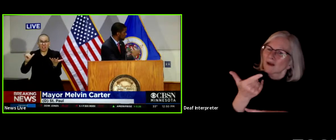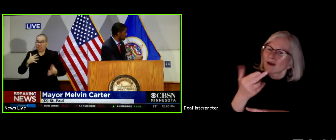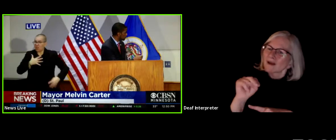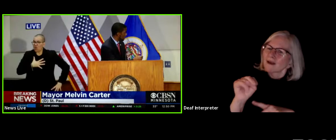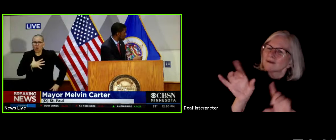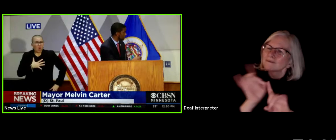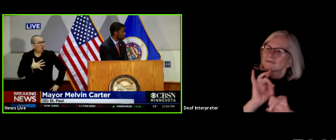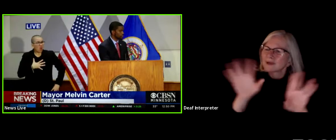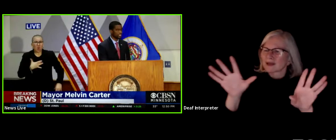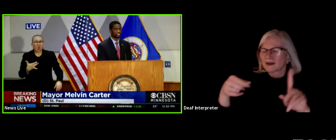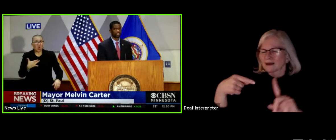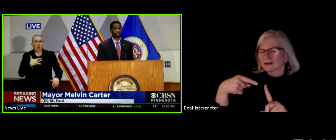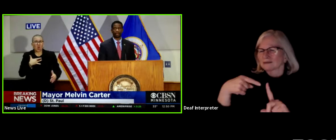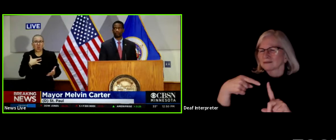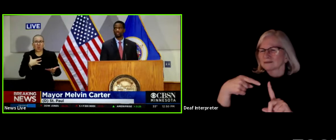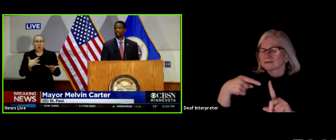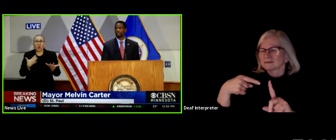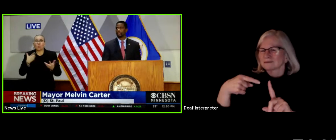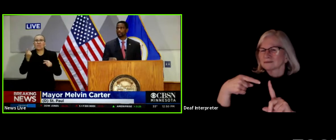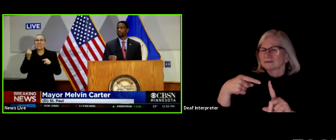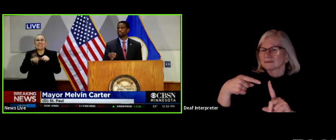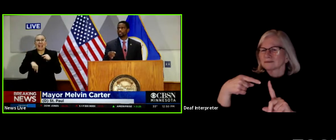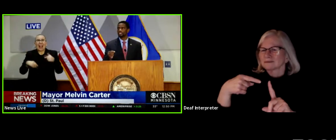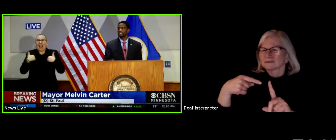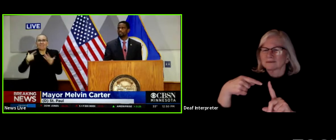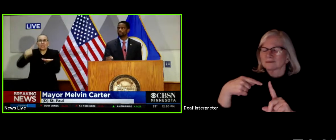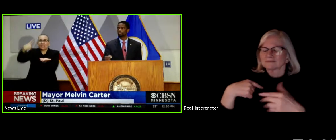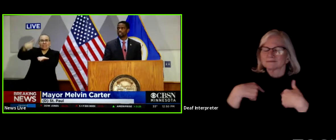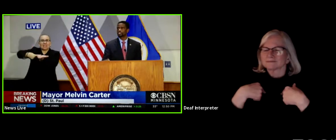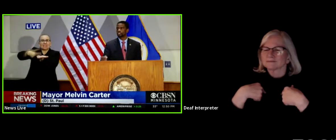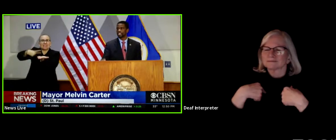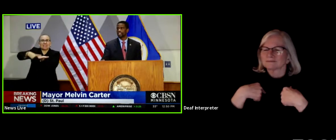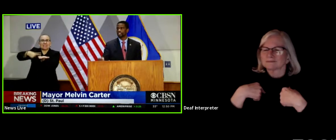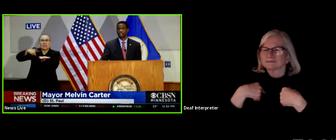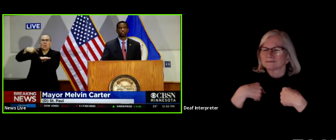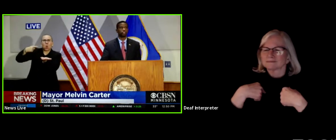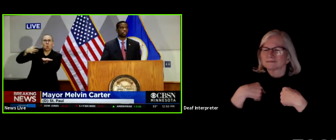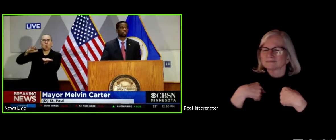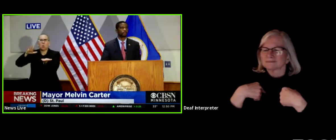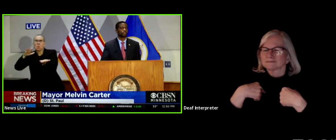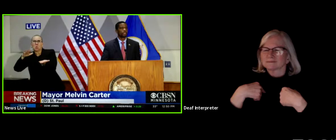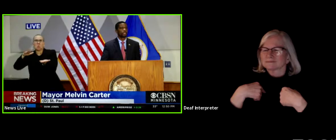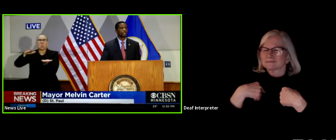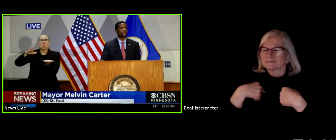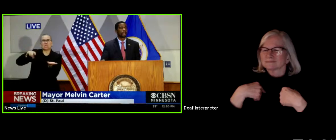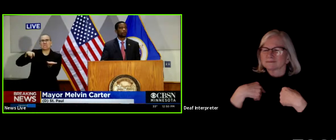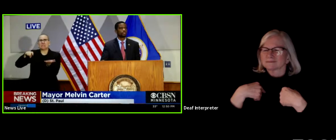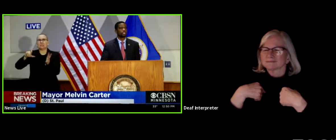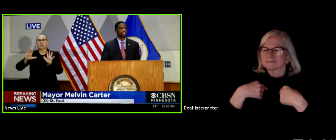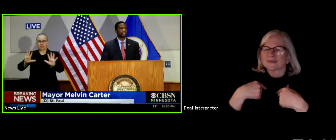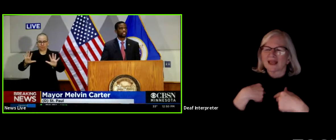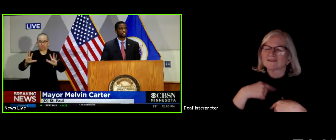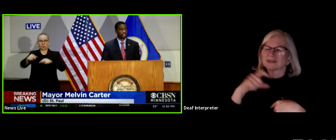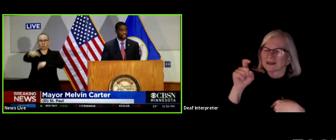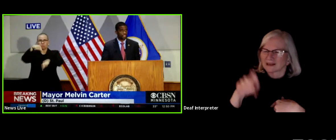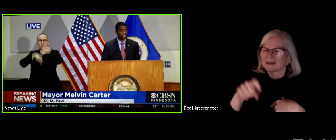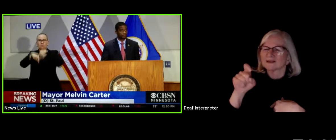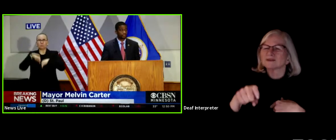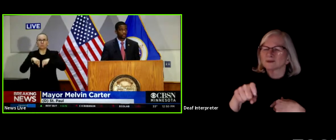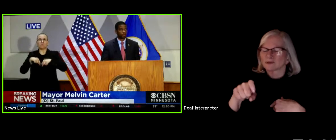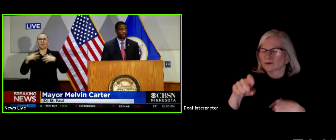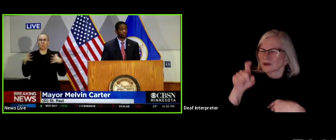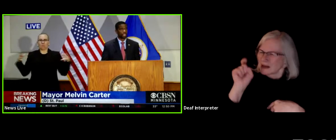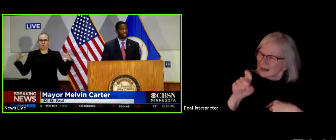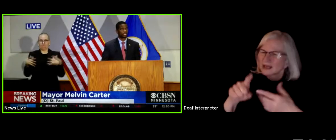just wasn't able to have the conversation about the need for us to take another look at how we engage